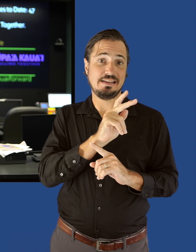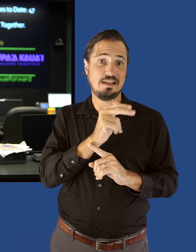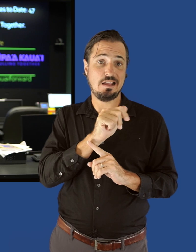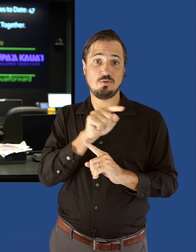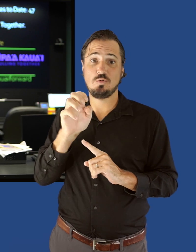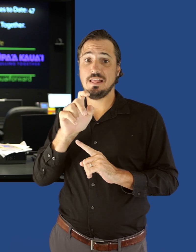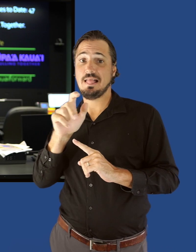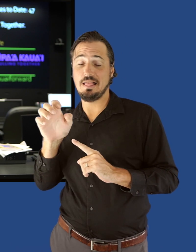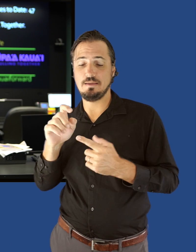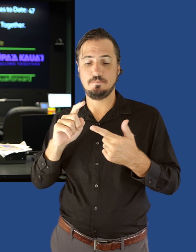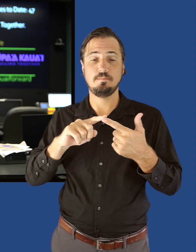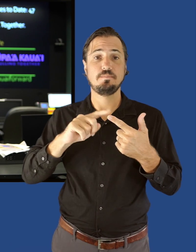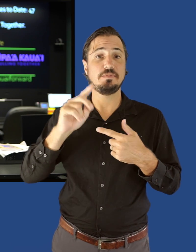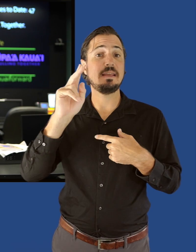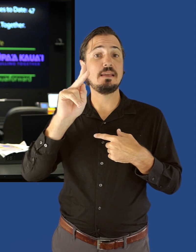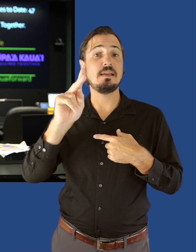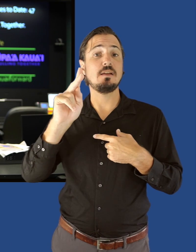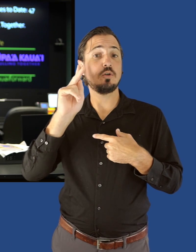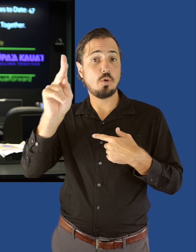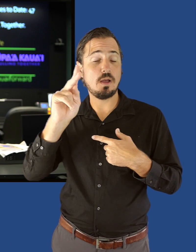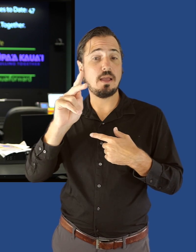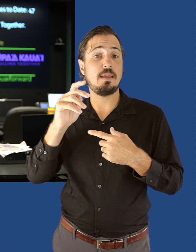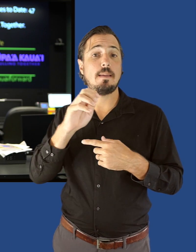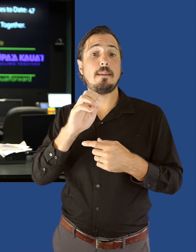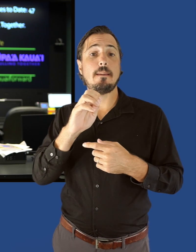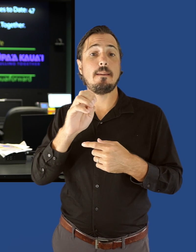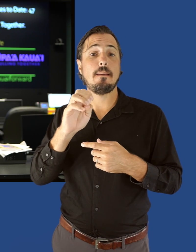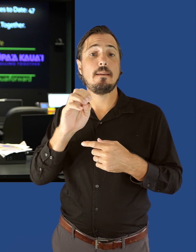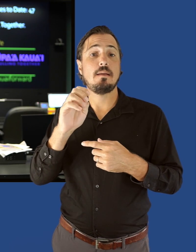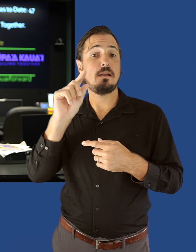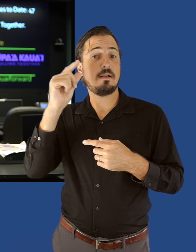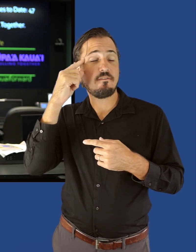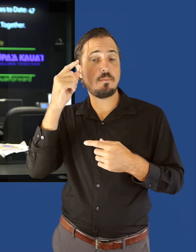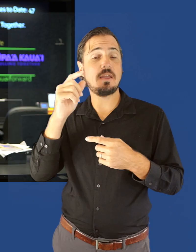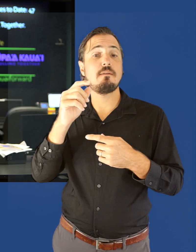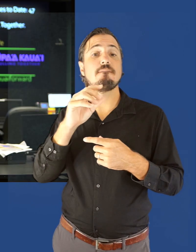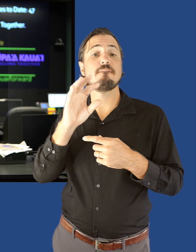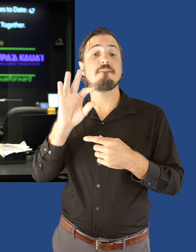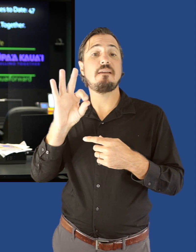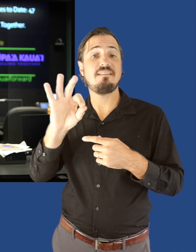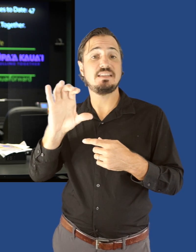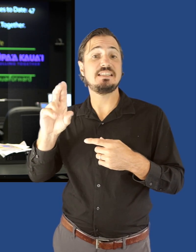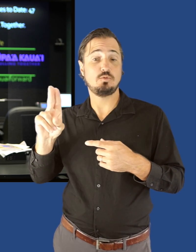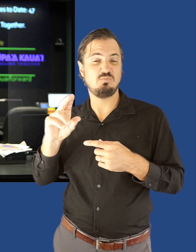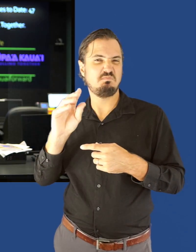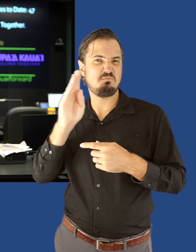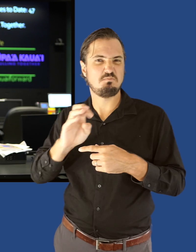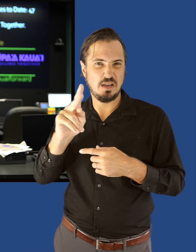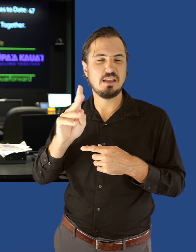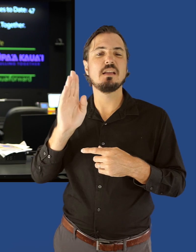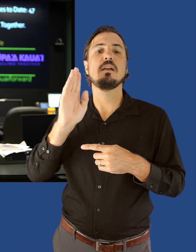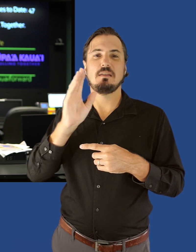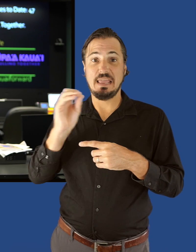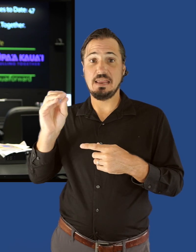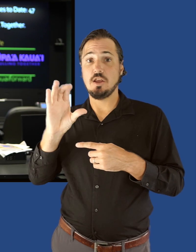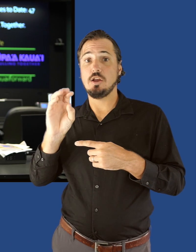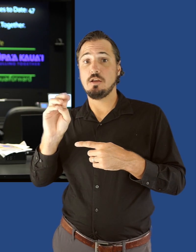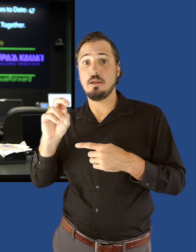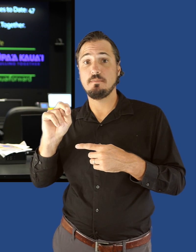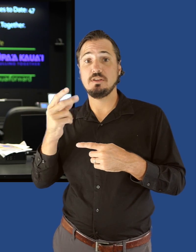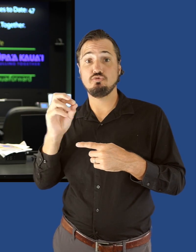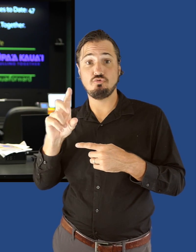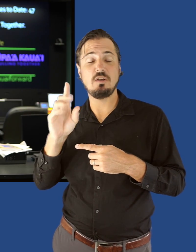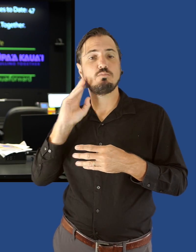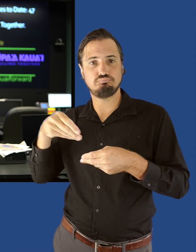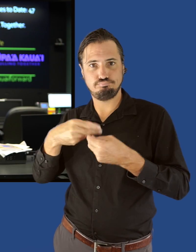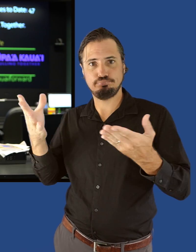Kauai Government Employees Federal Credit Union and Common Ground are working together to deliver meal kits to kupuna on the North